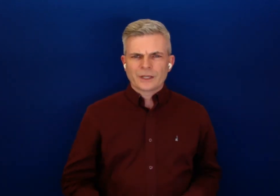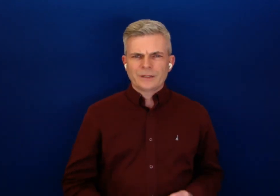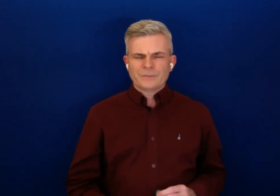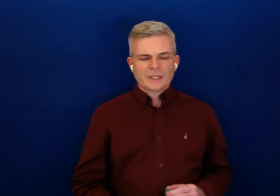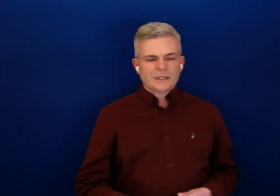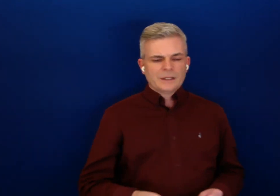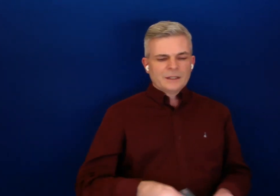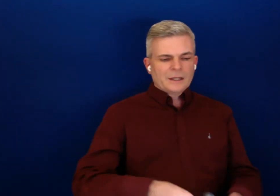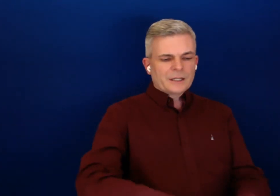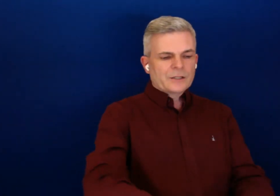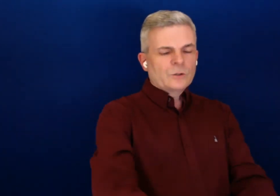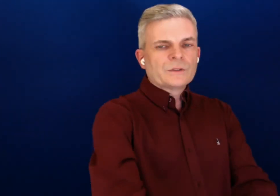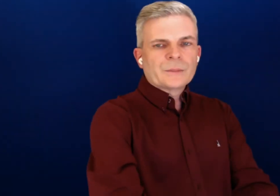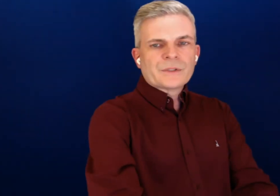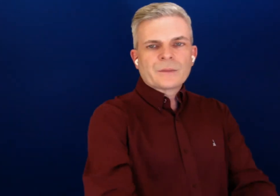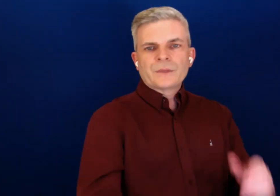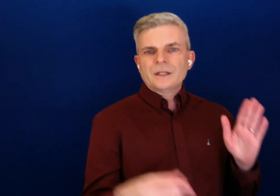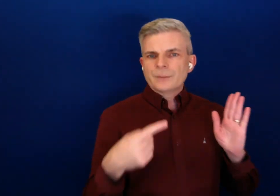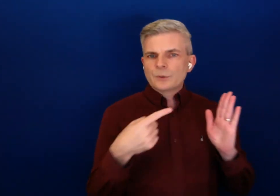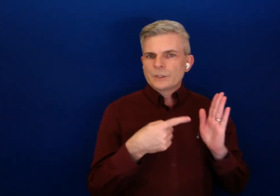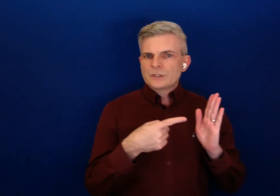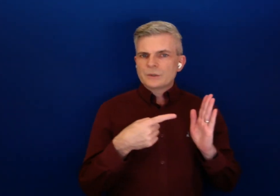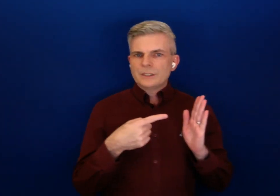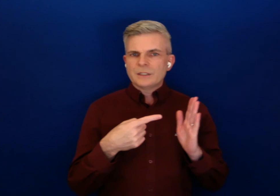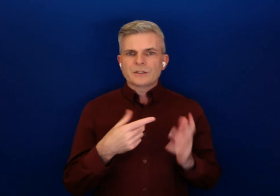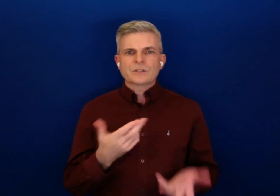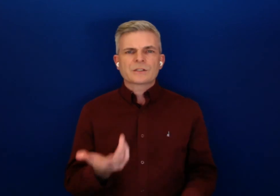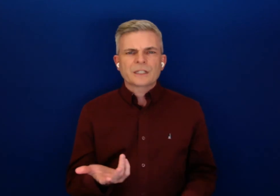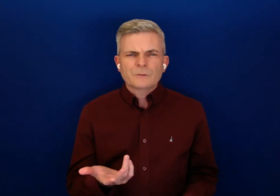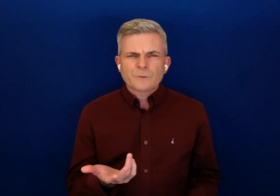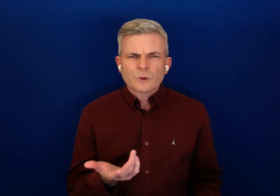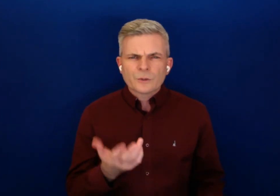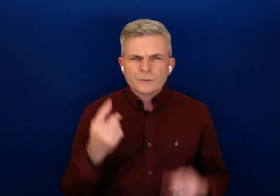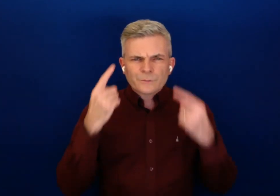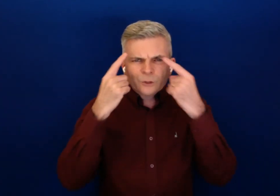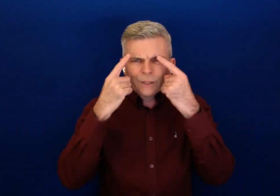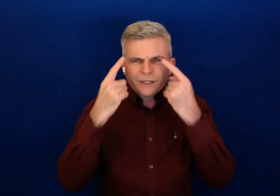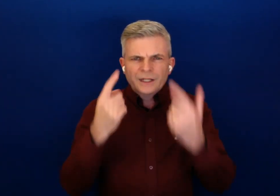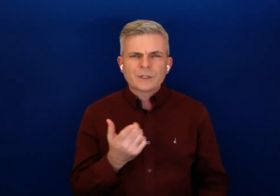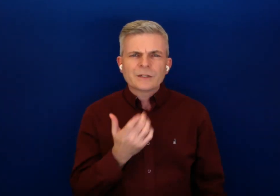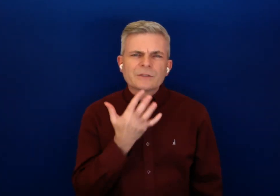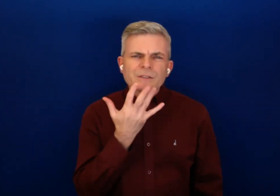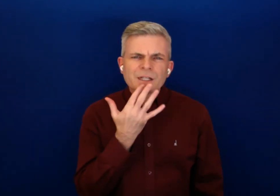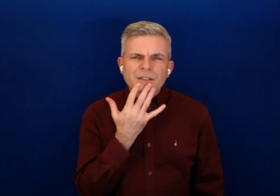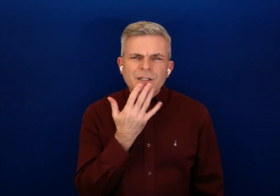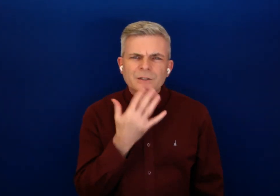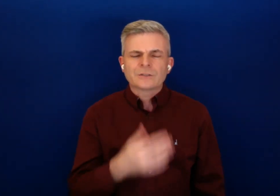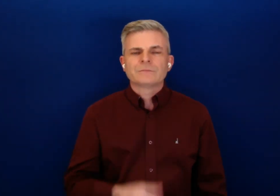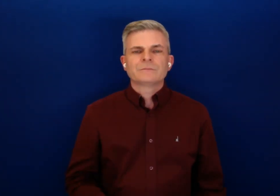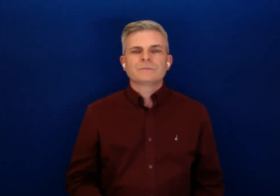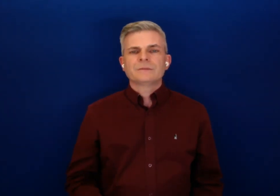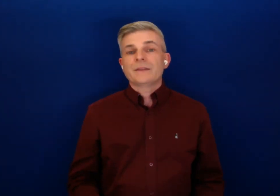Okay, I hold up something, I point to it, and I just lean forward, furrow my eyebrows, and sign color. And that